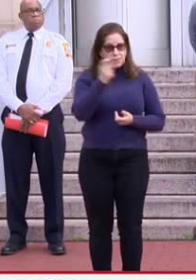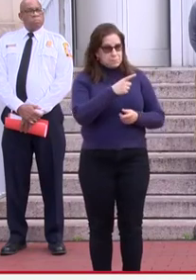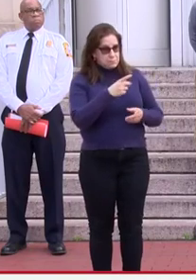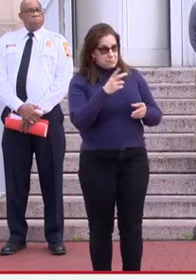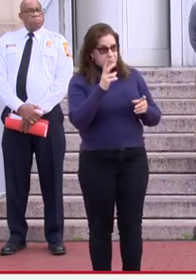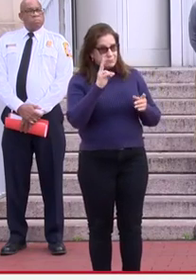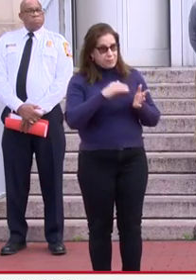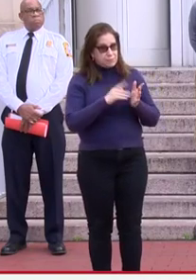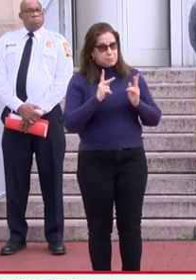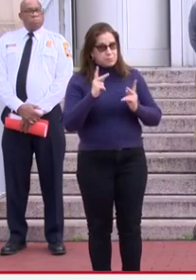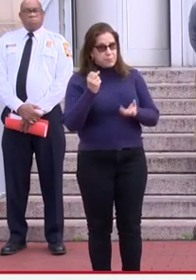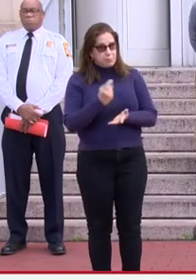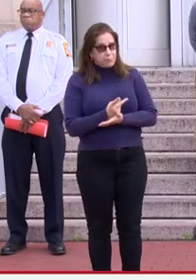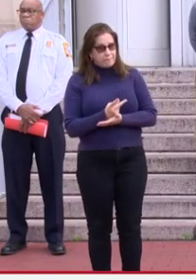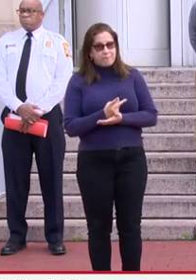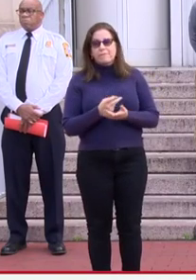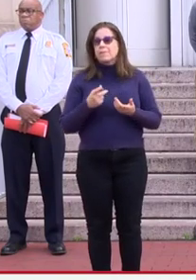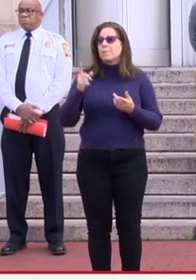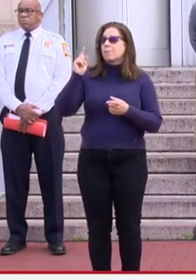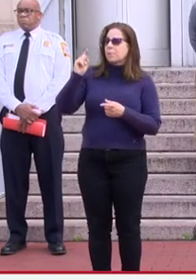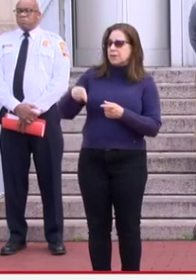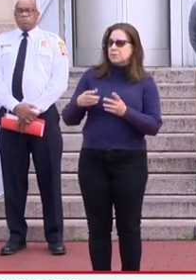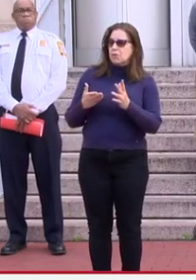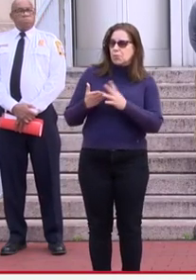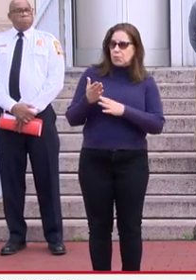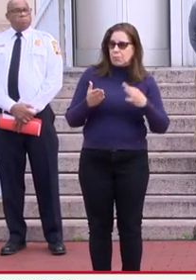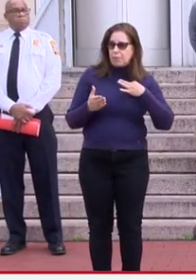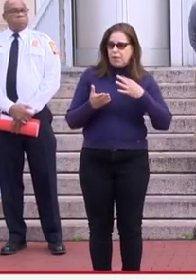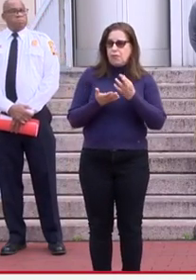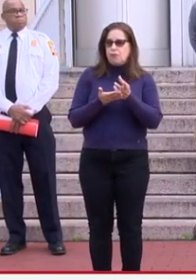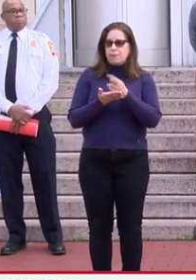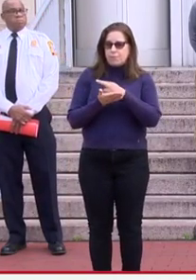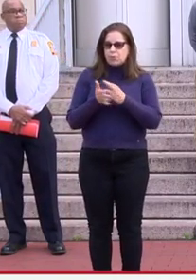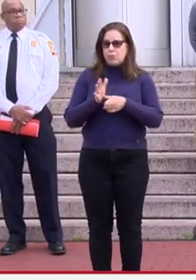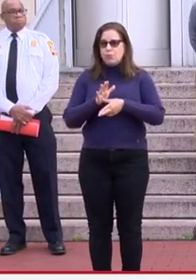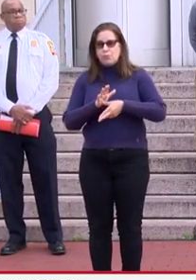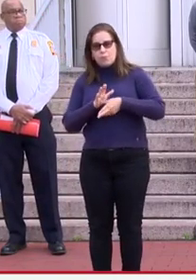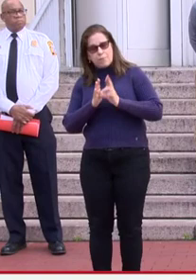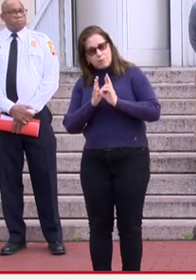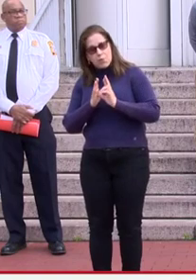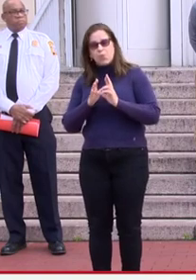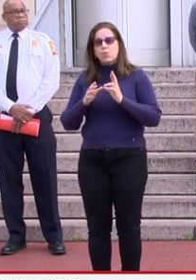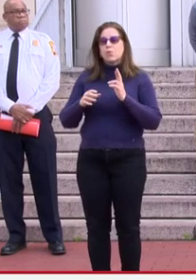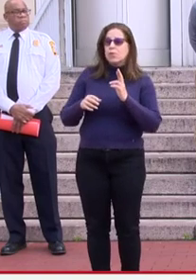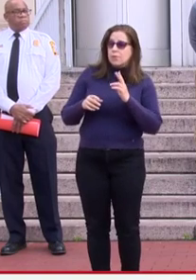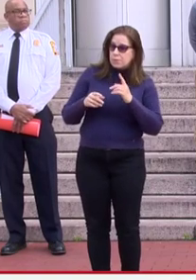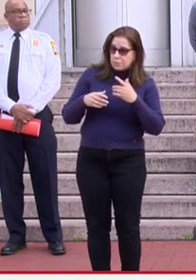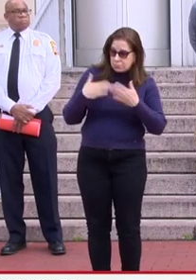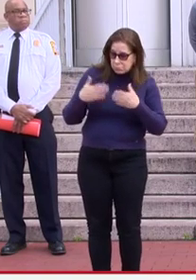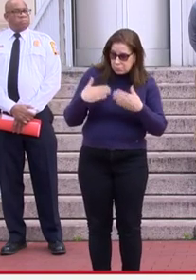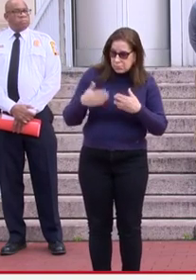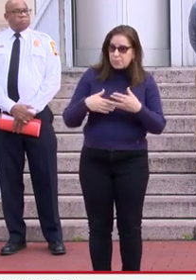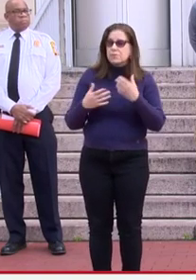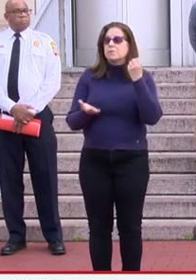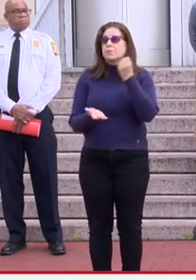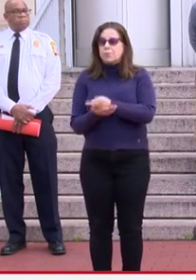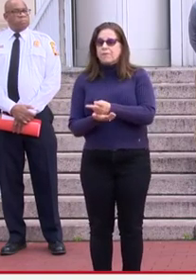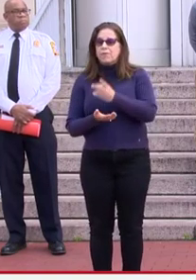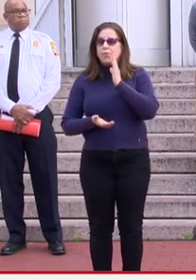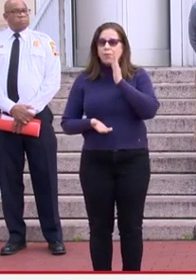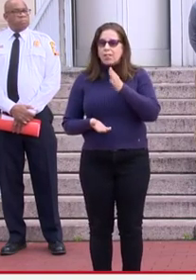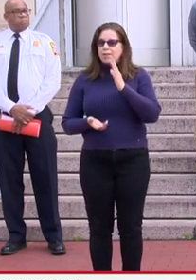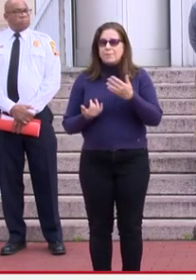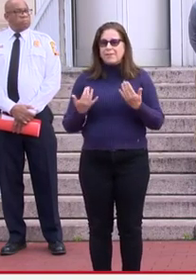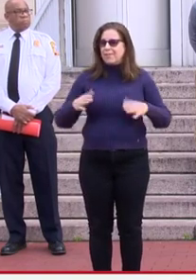in. We have our teams of people. Actually, we have added more resources at the Department of